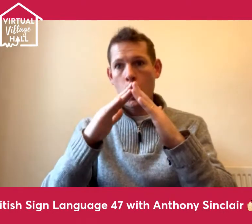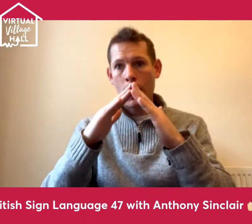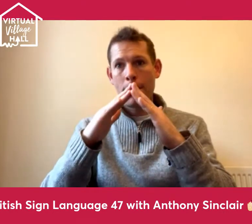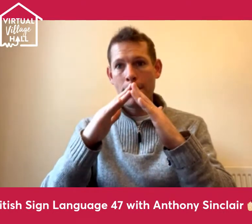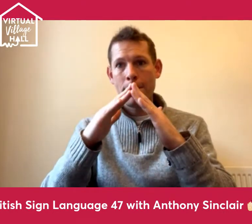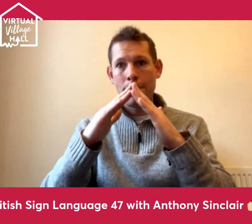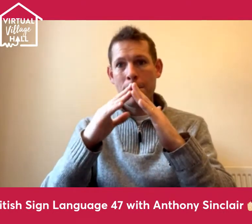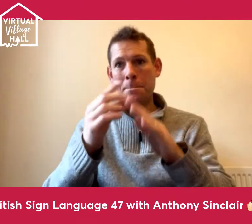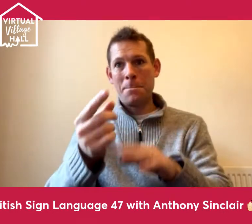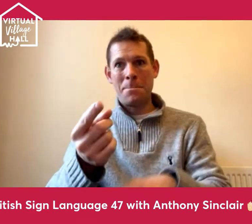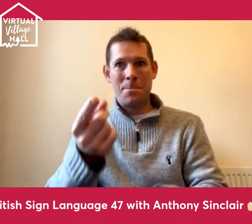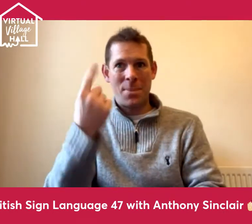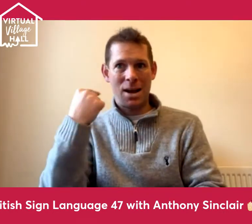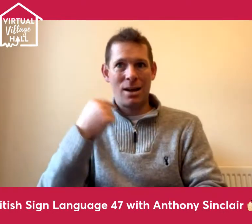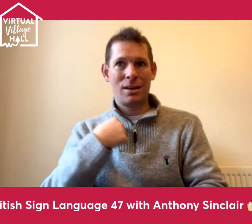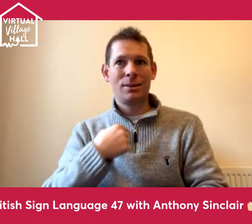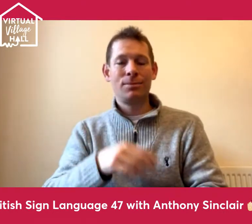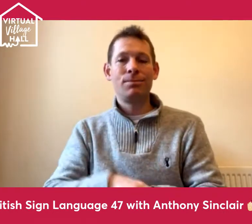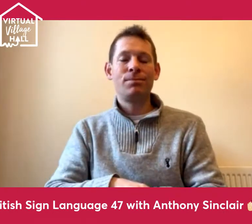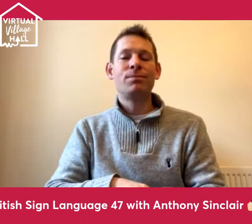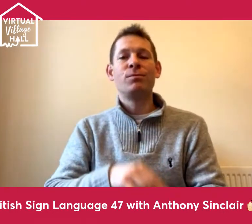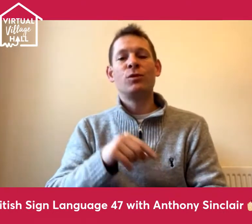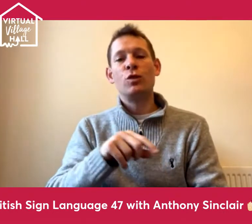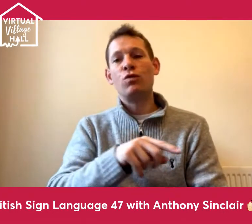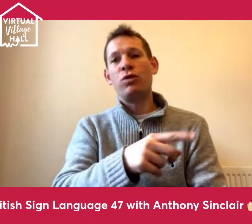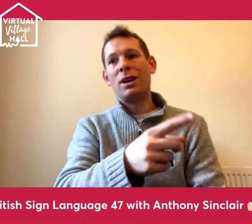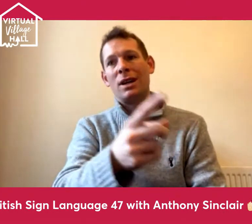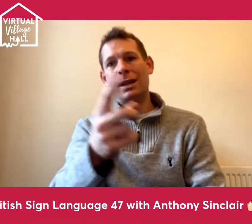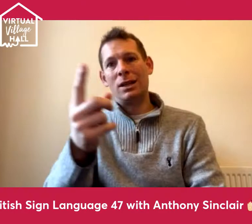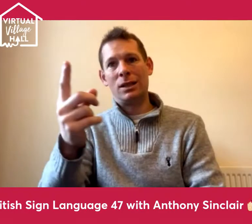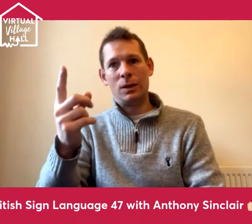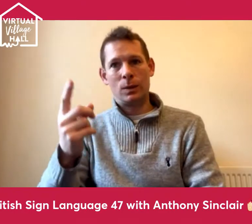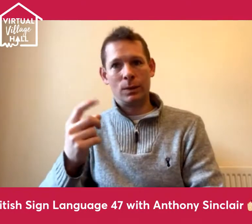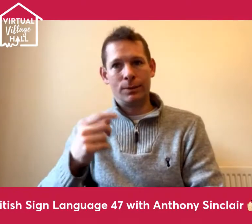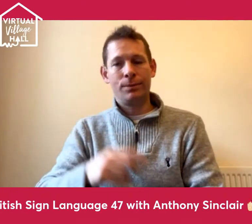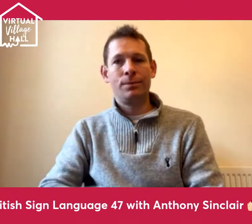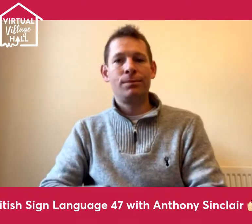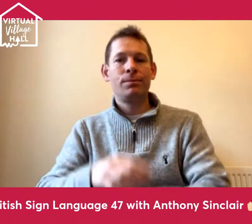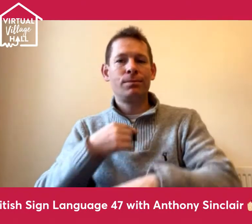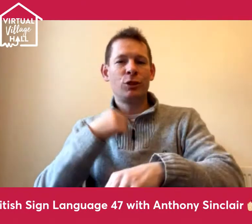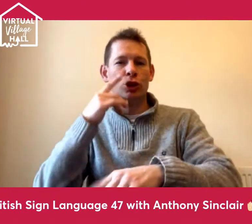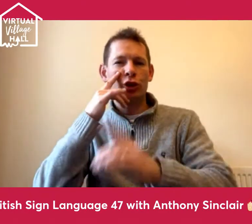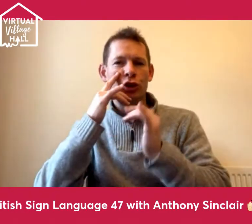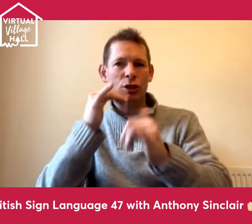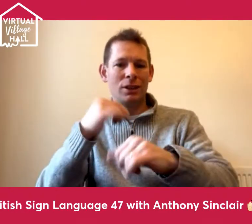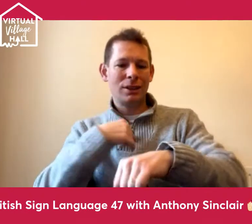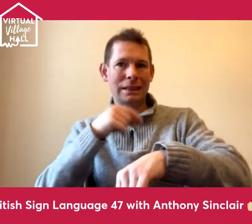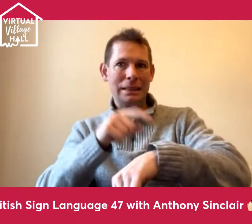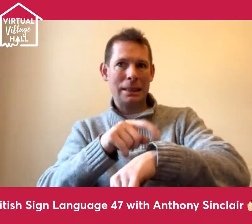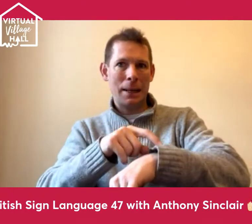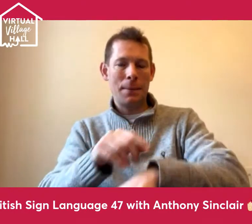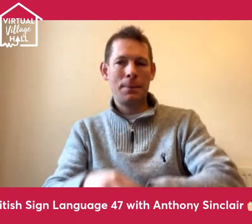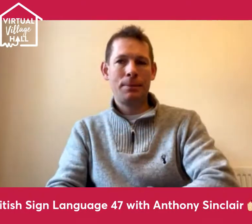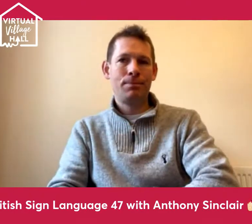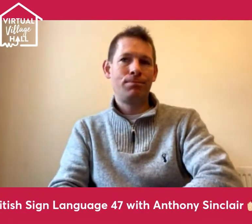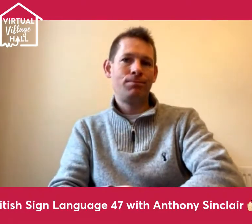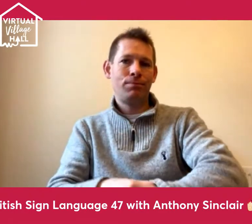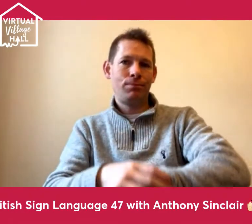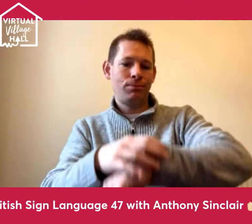So when I'm coming back to the house, if I'm returning on my walk and I'm doing a roundabout,